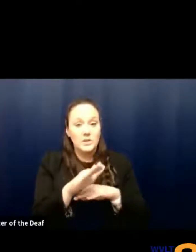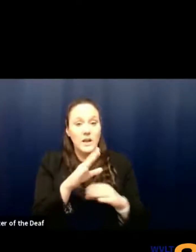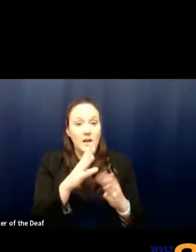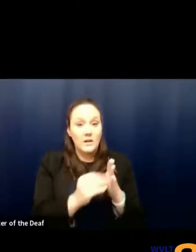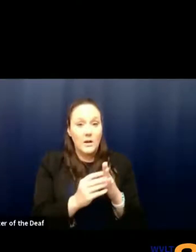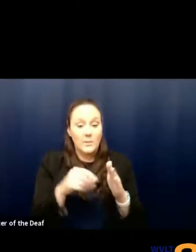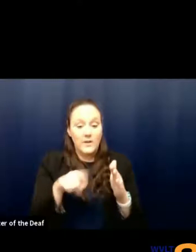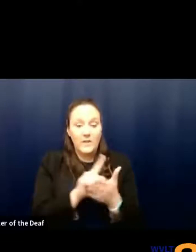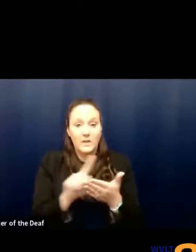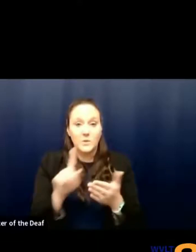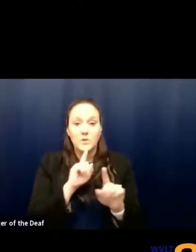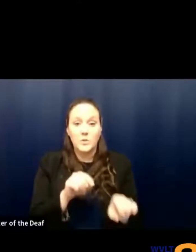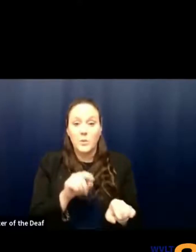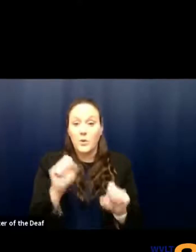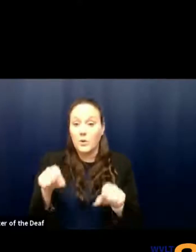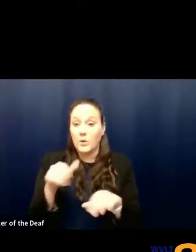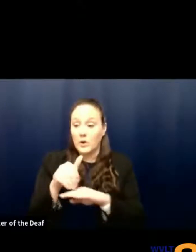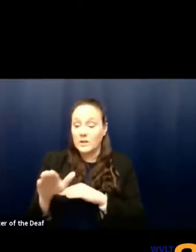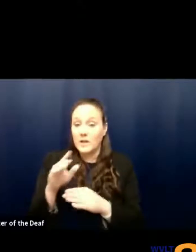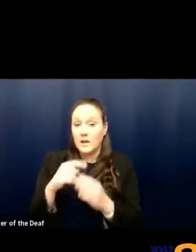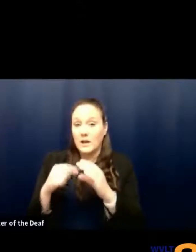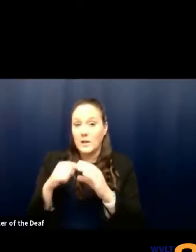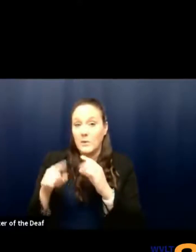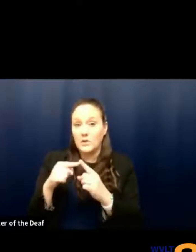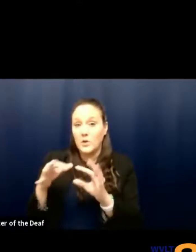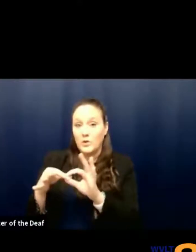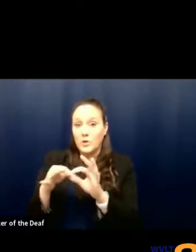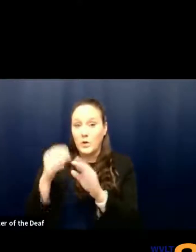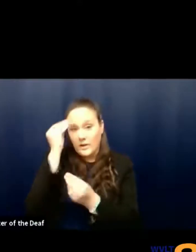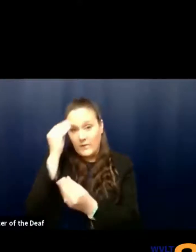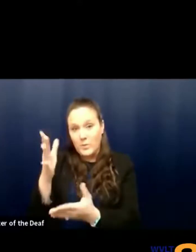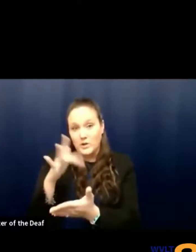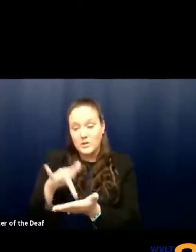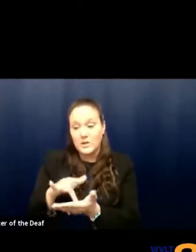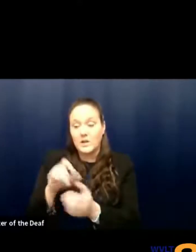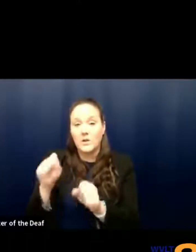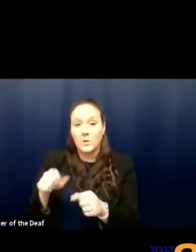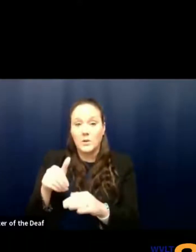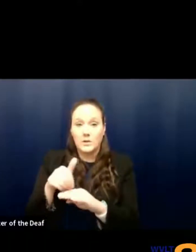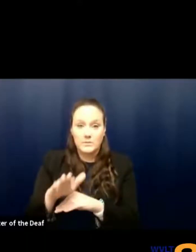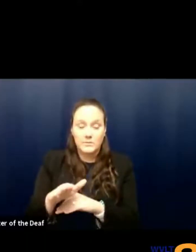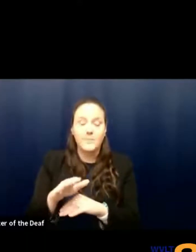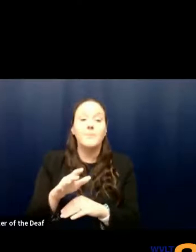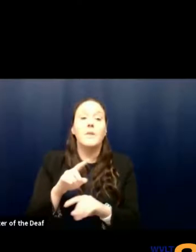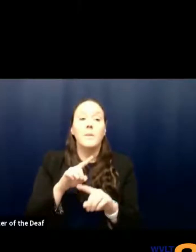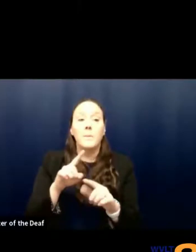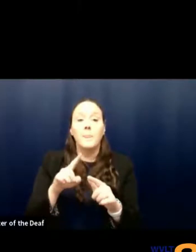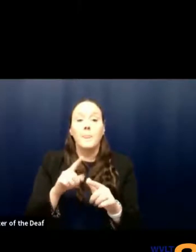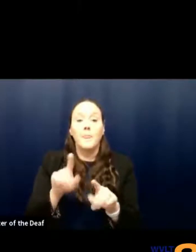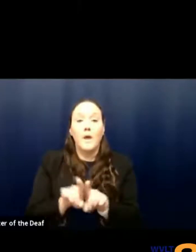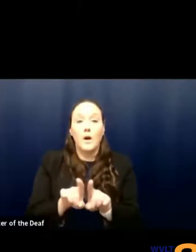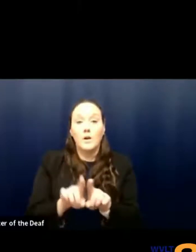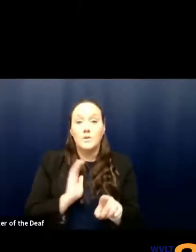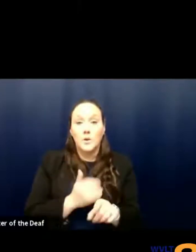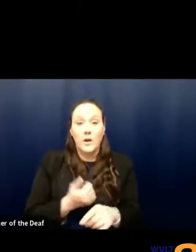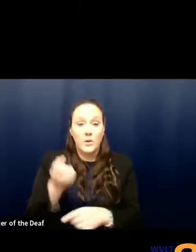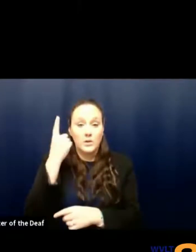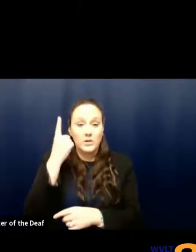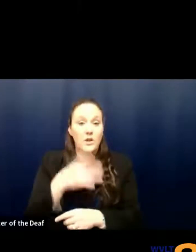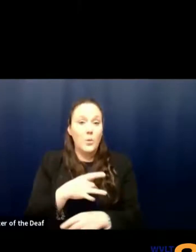you could send an email to the Joint Information Center requesting that, we can get that over. It's also our understanding that these White House coronavirus task force